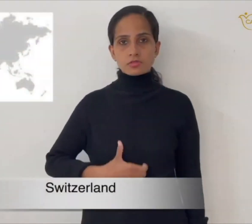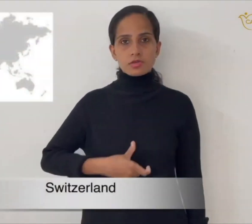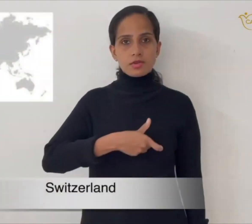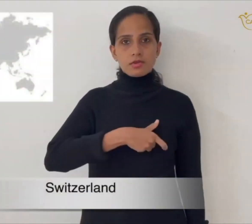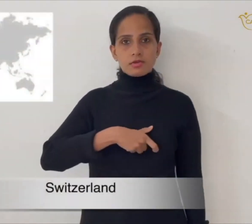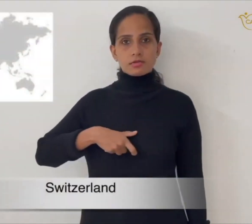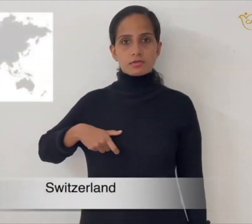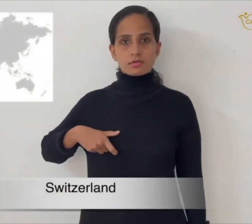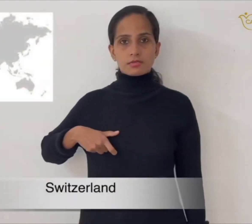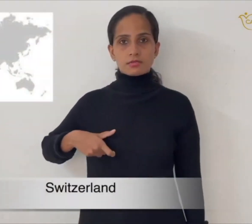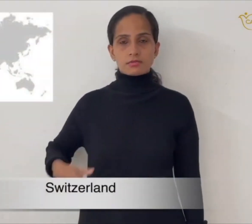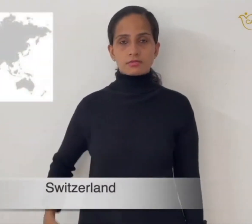Switzerland,